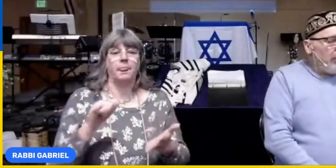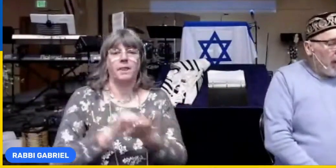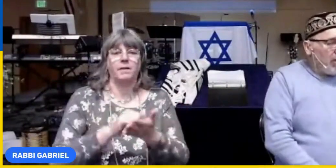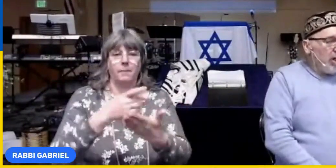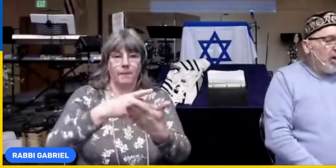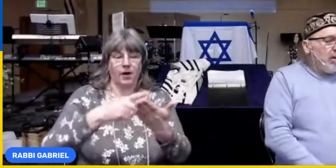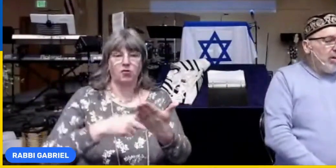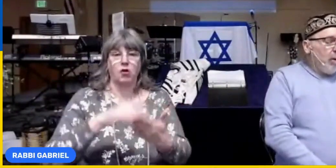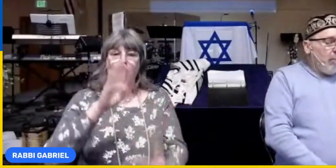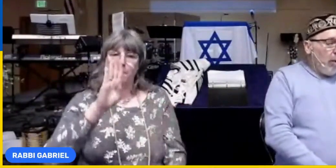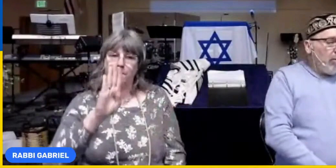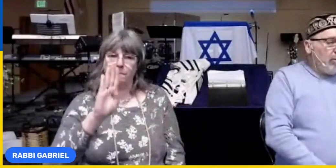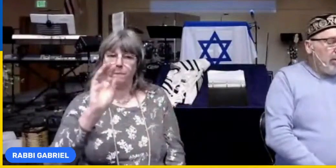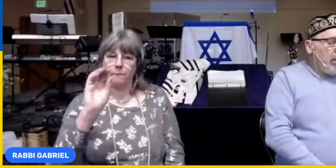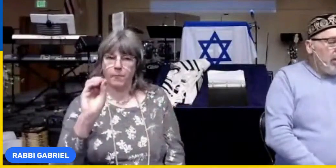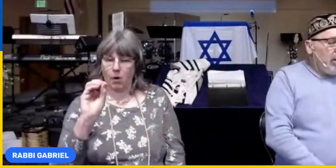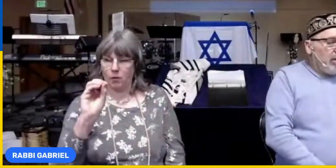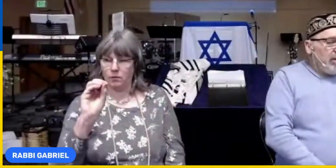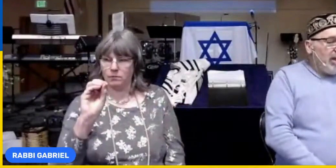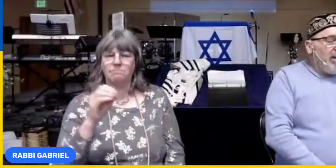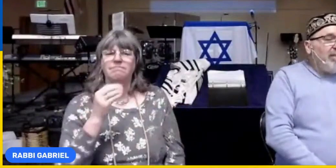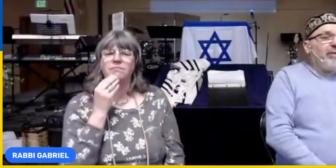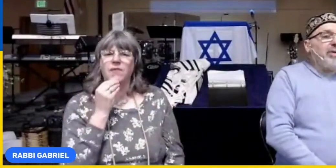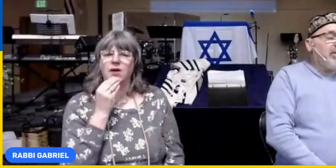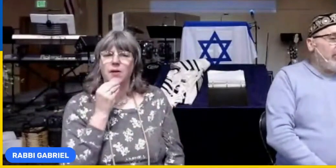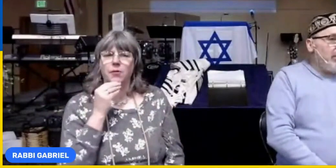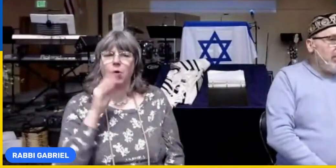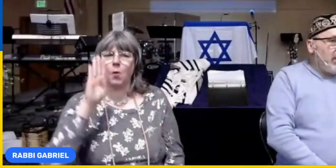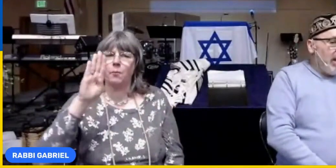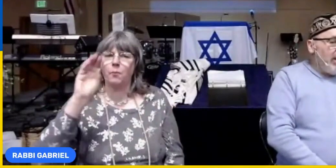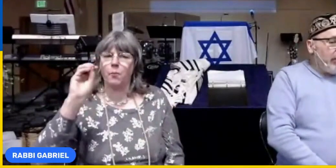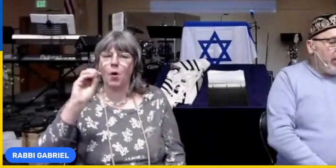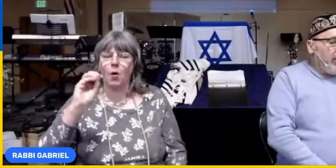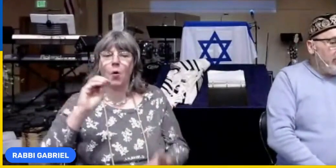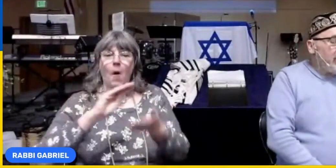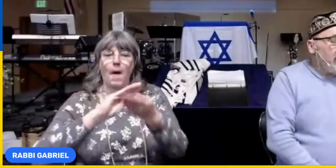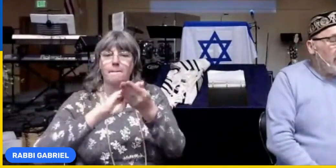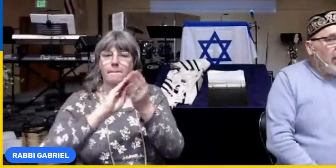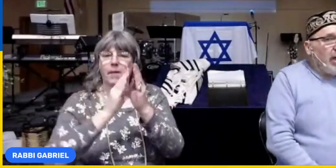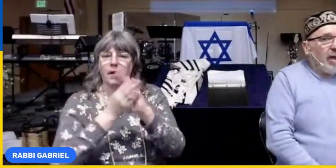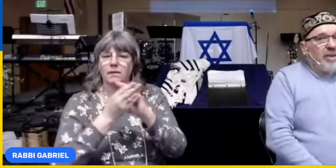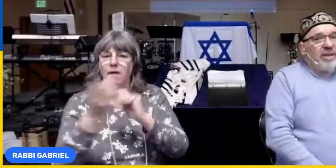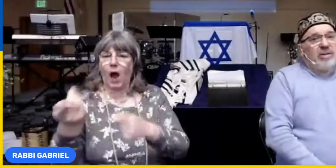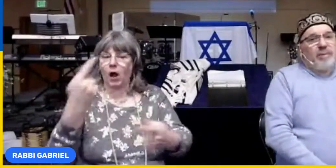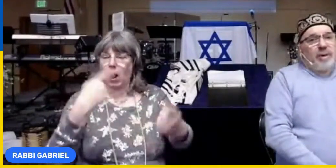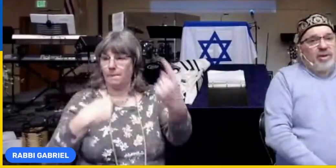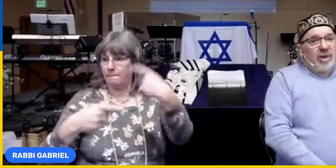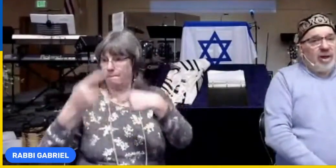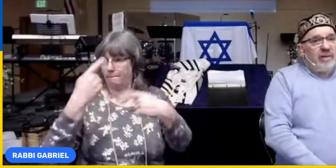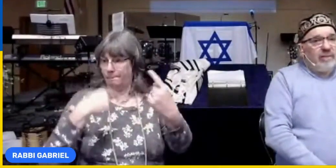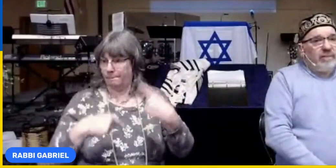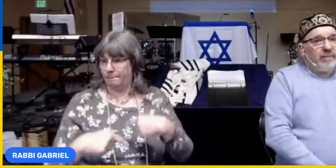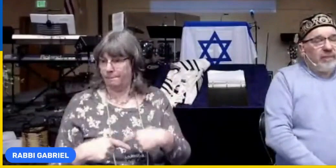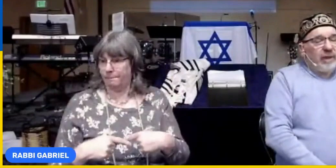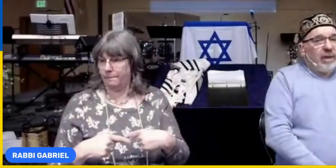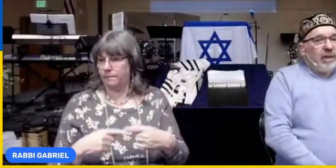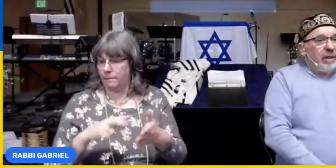we're on our Parasha boat. Deliverance from slavery, which, and this